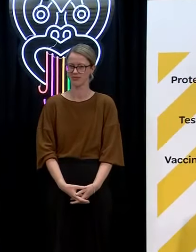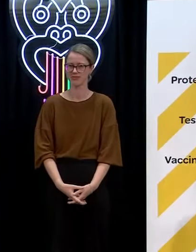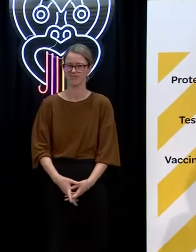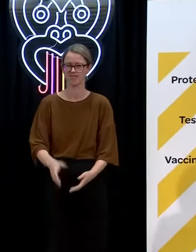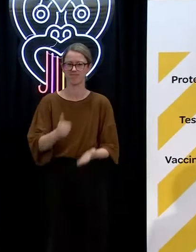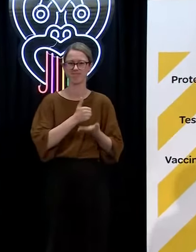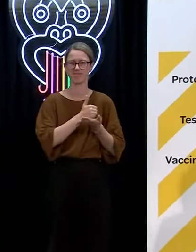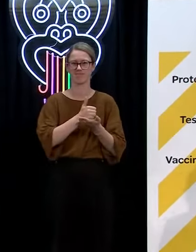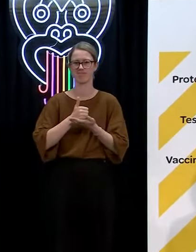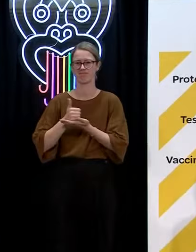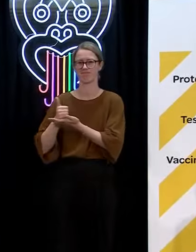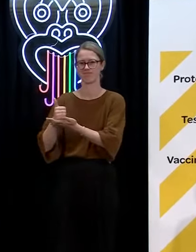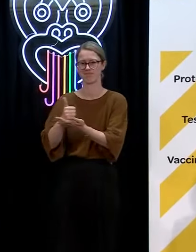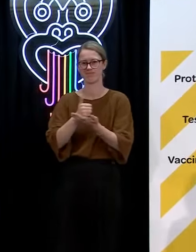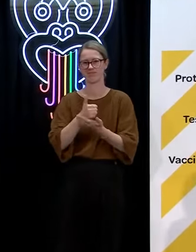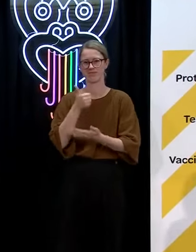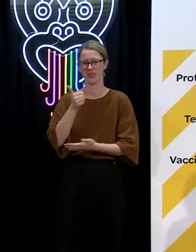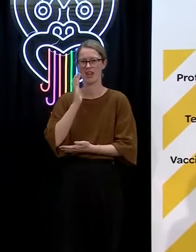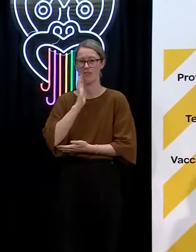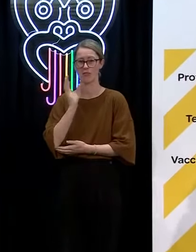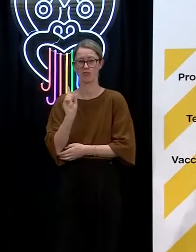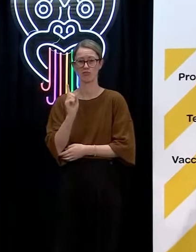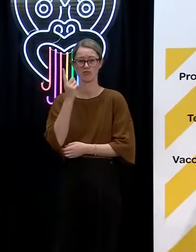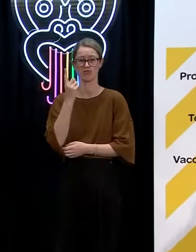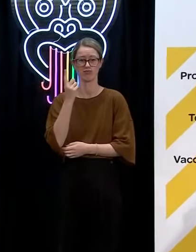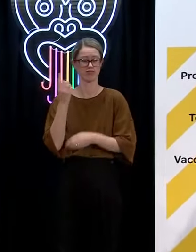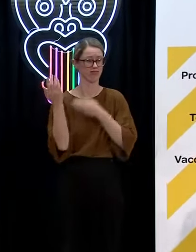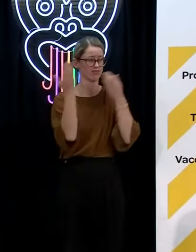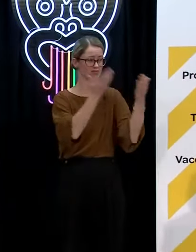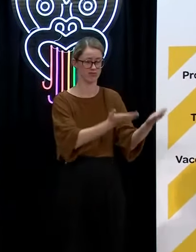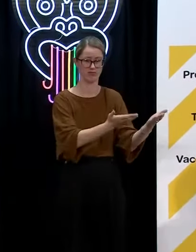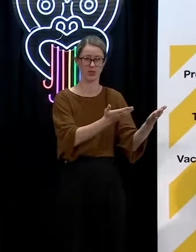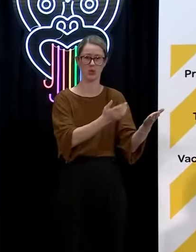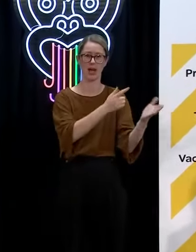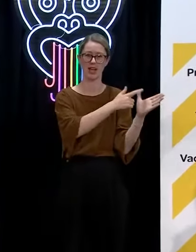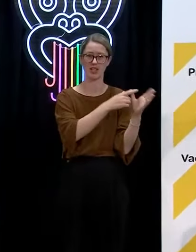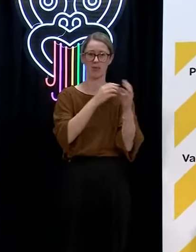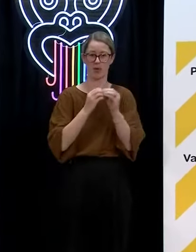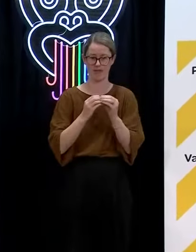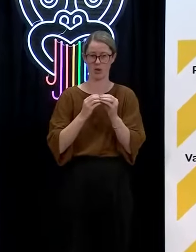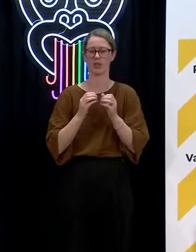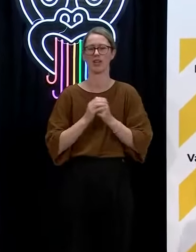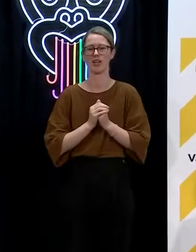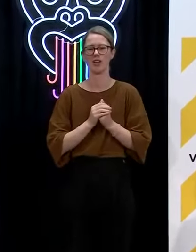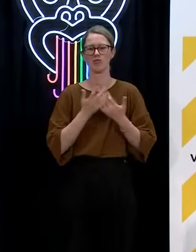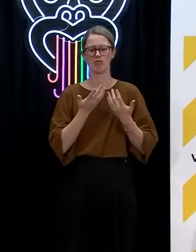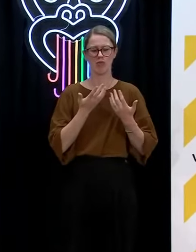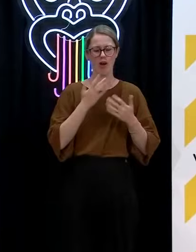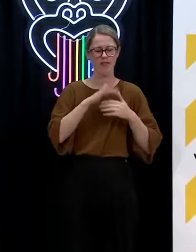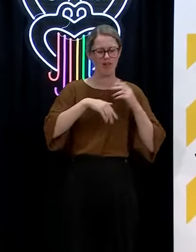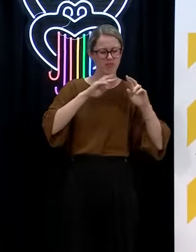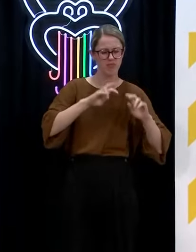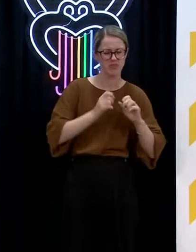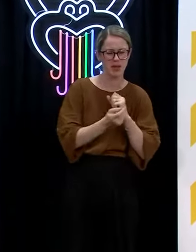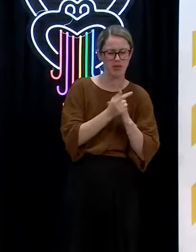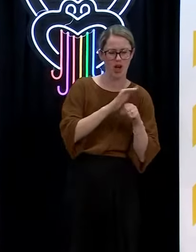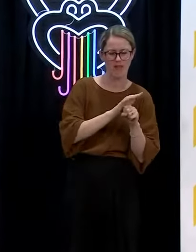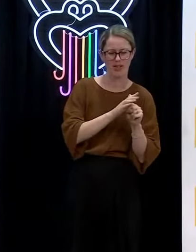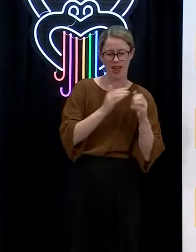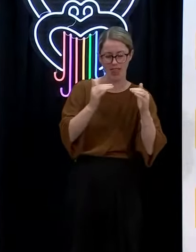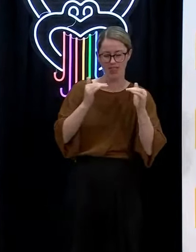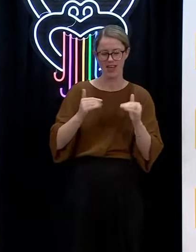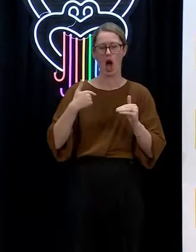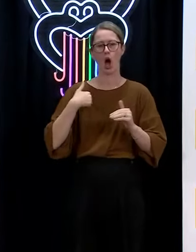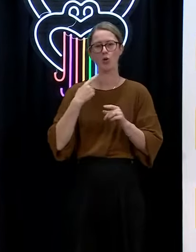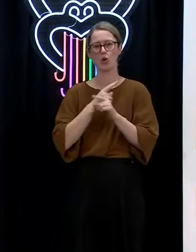Tēnā koutou katoa, good afternoon and welcome. I'll hand straight to Dr. Bloomfield to give you an update on the case investigations, and then I am going to speak a little bit